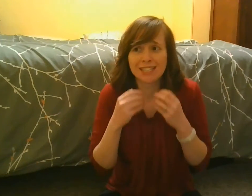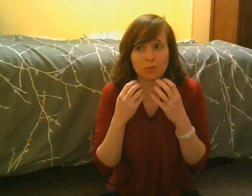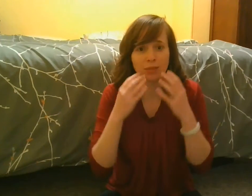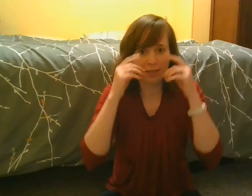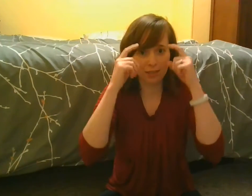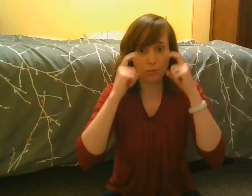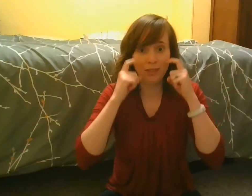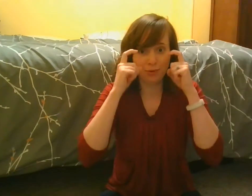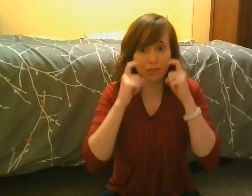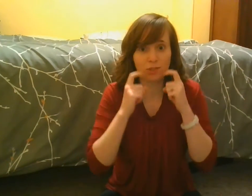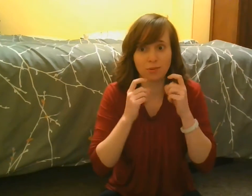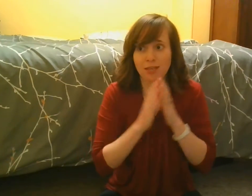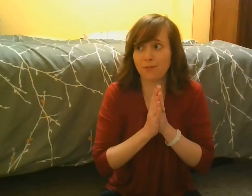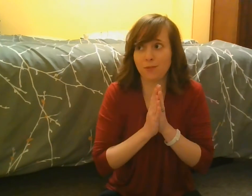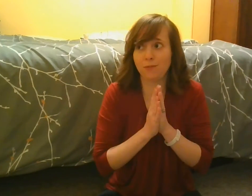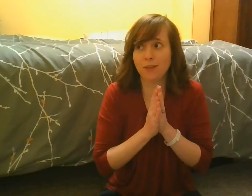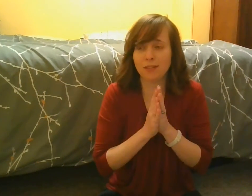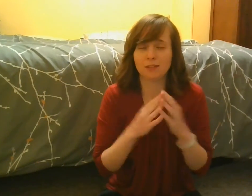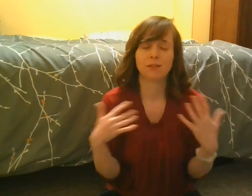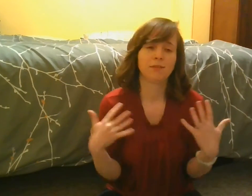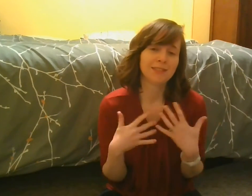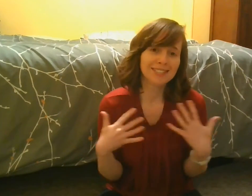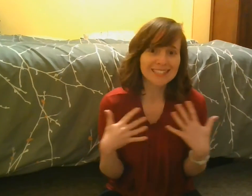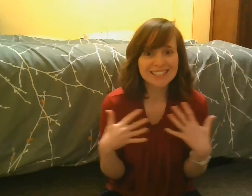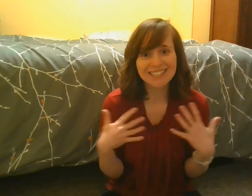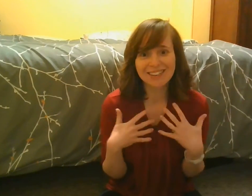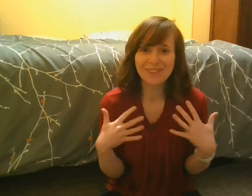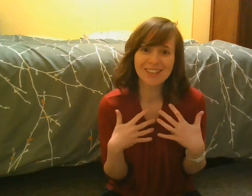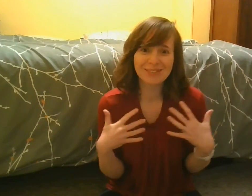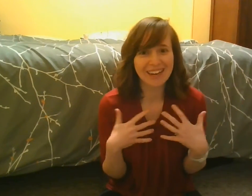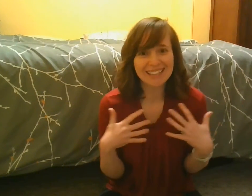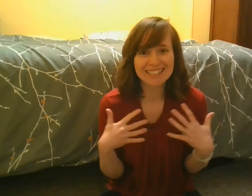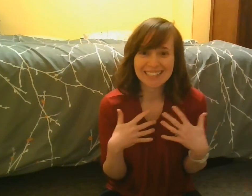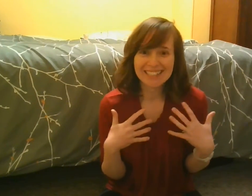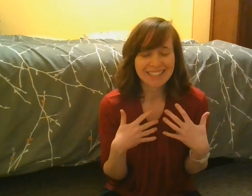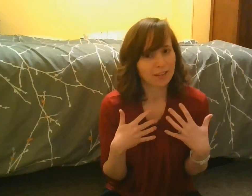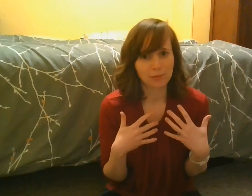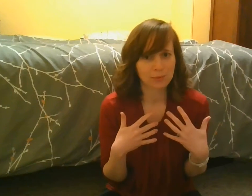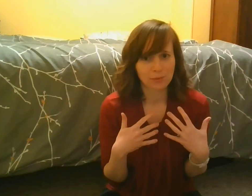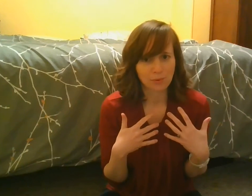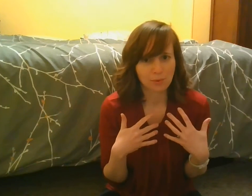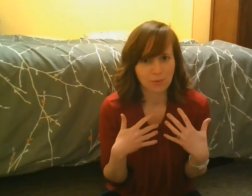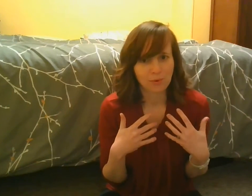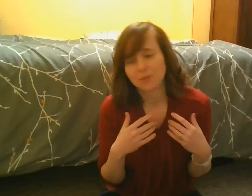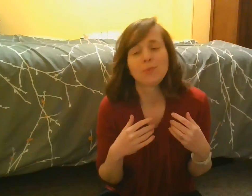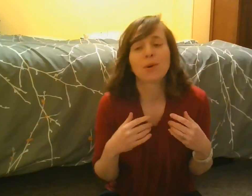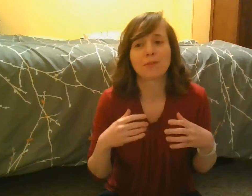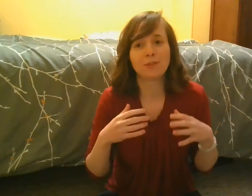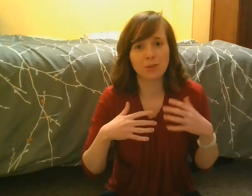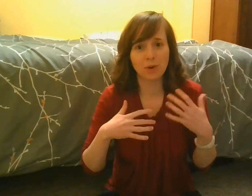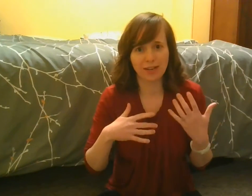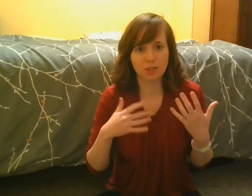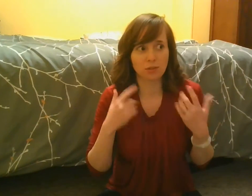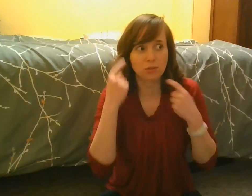you really want to show that if you're feeling, does this look like you're feeling afraid? No. You want to actually